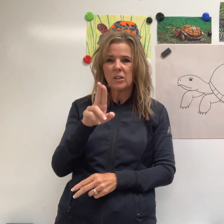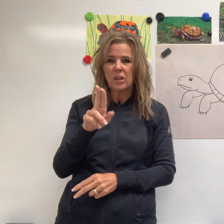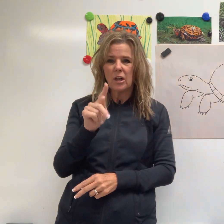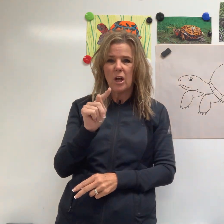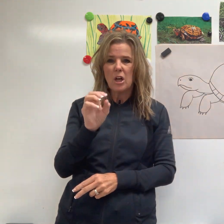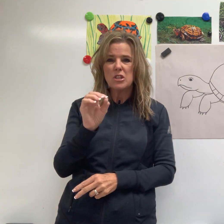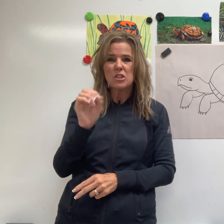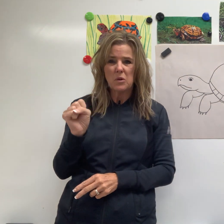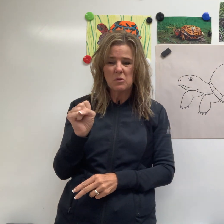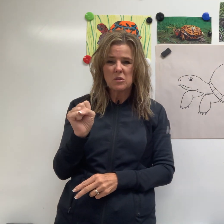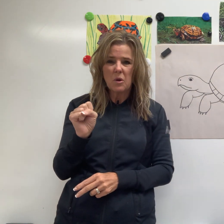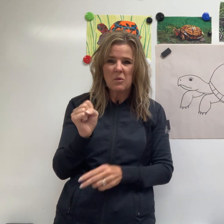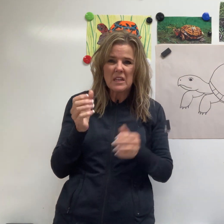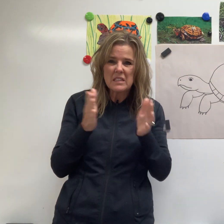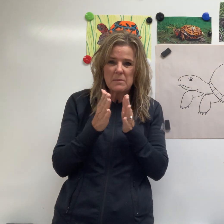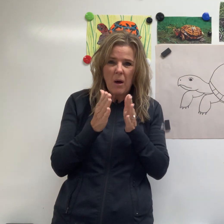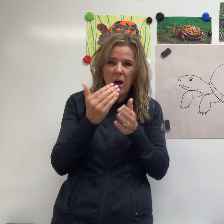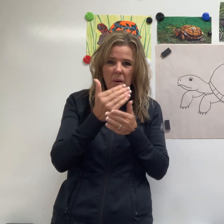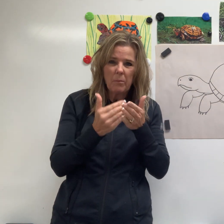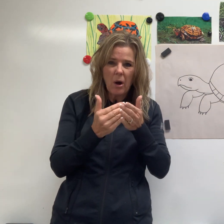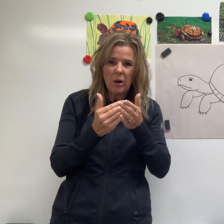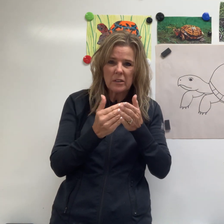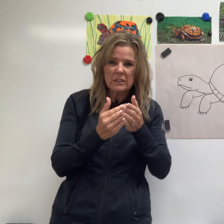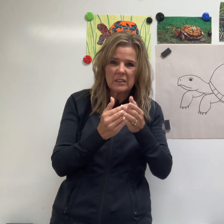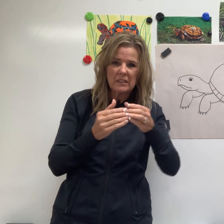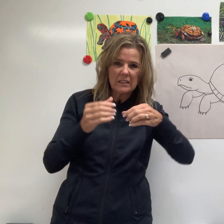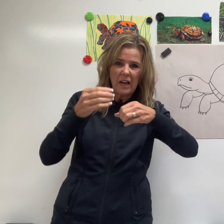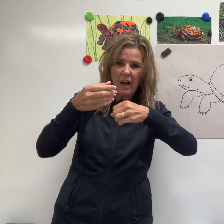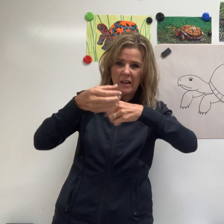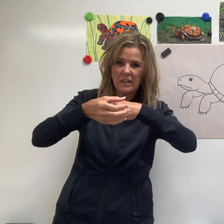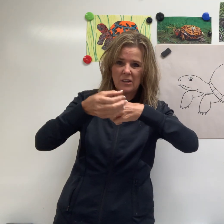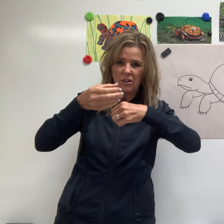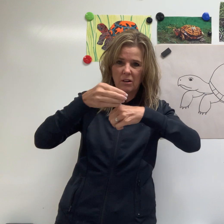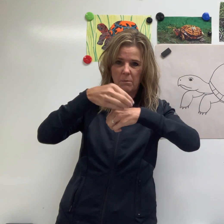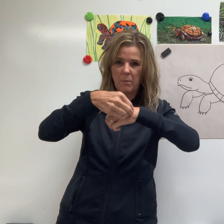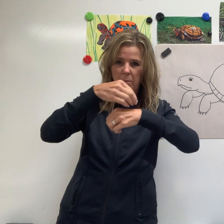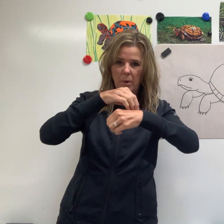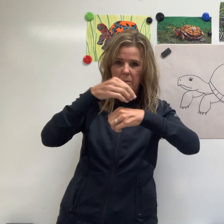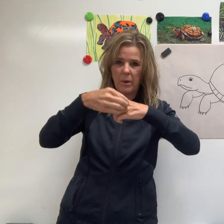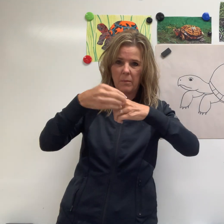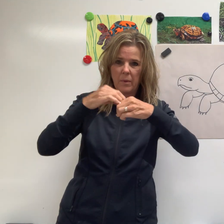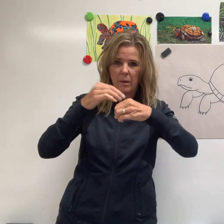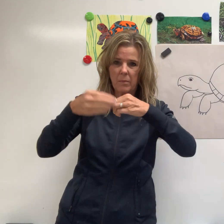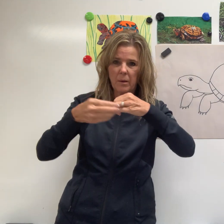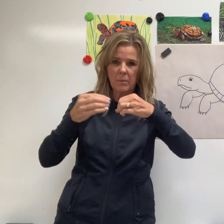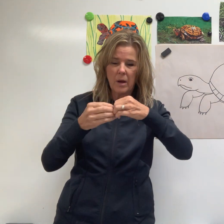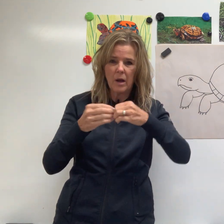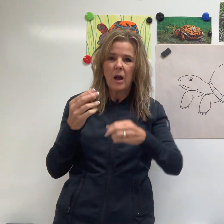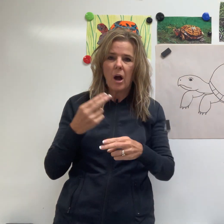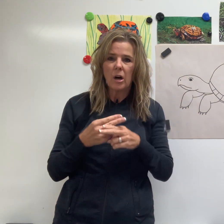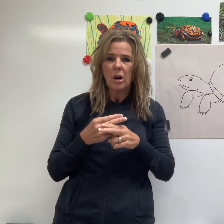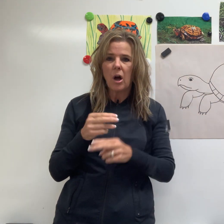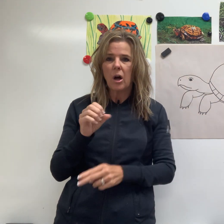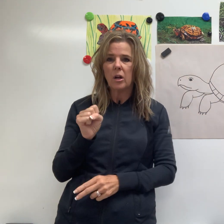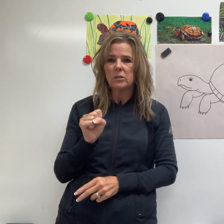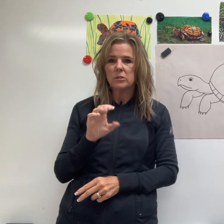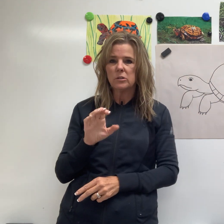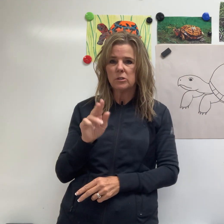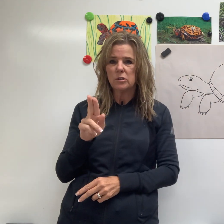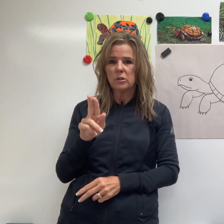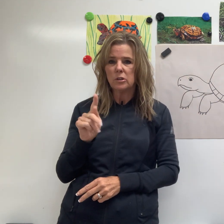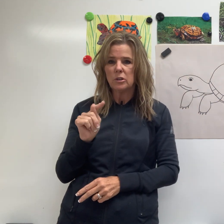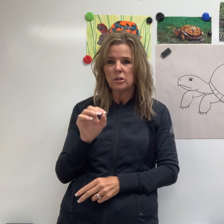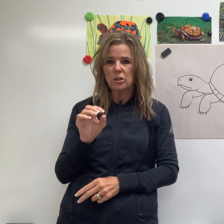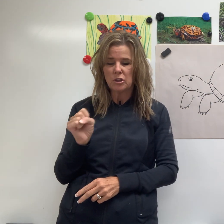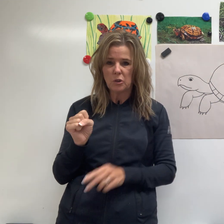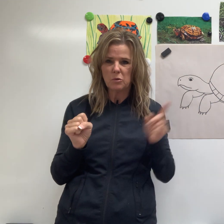little sections are called scutes. So we are gonna go ahead and draw our scutes, and notice how up here